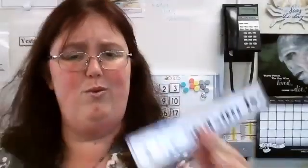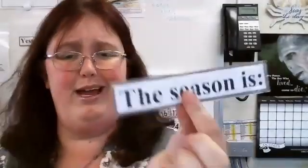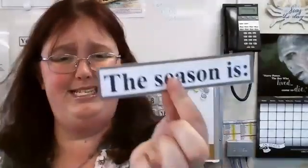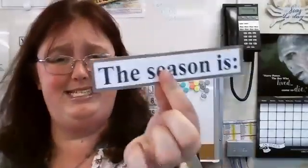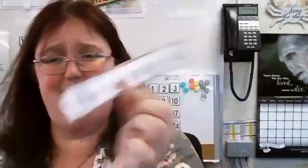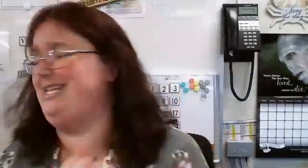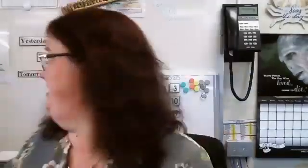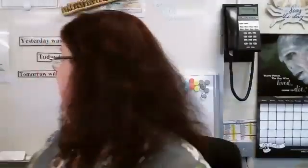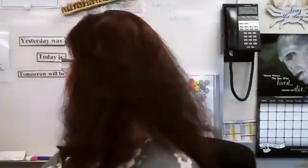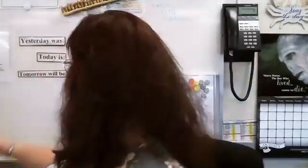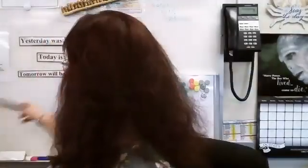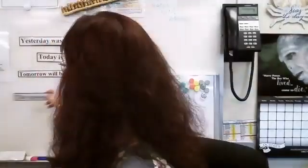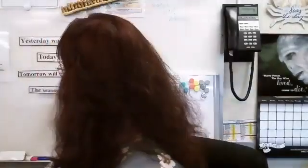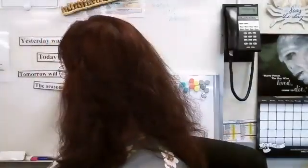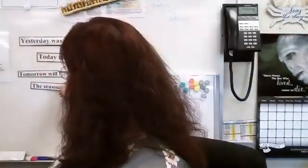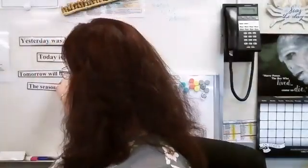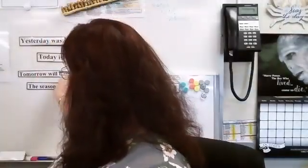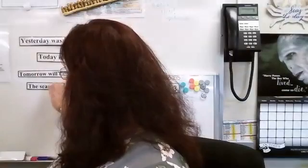What season is it?